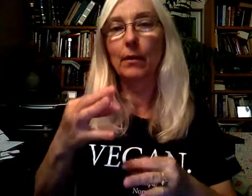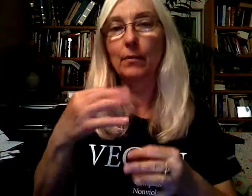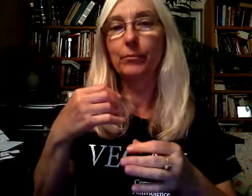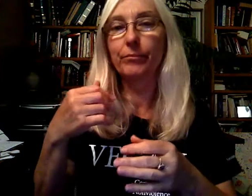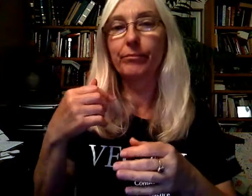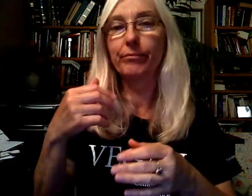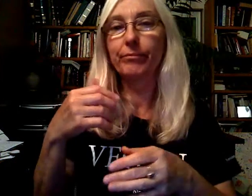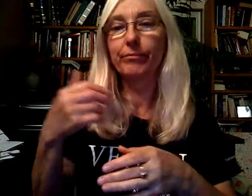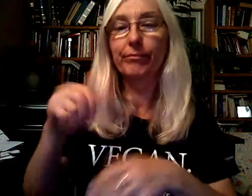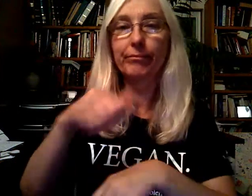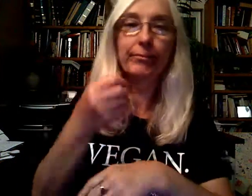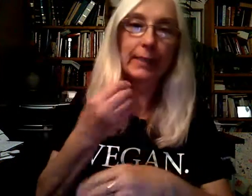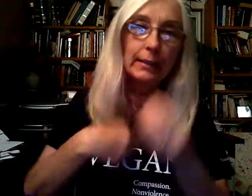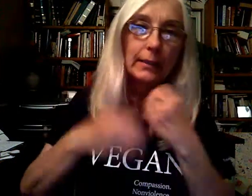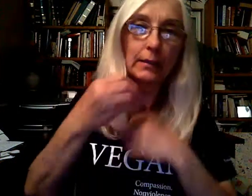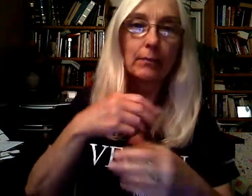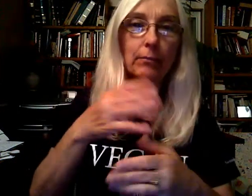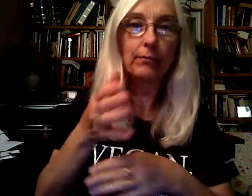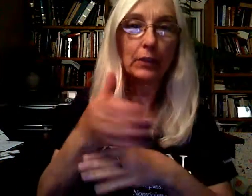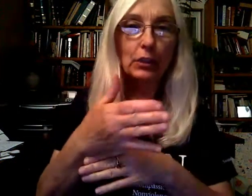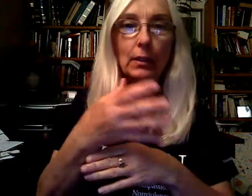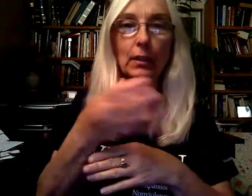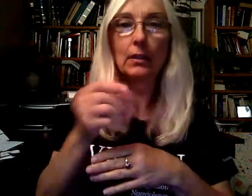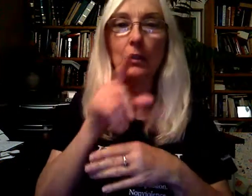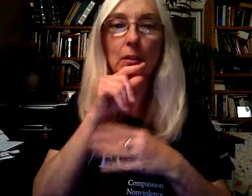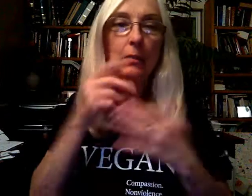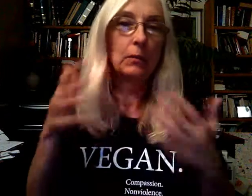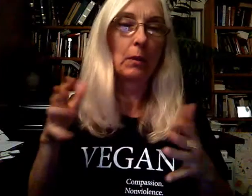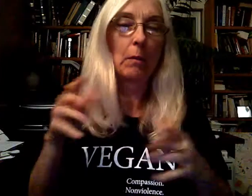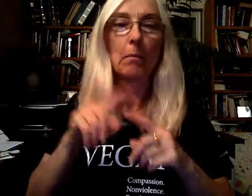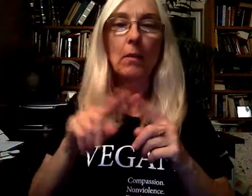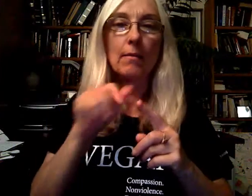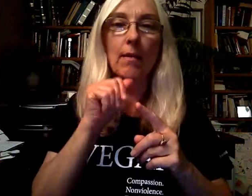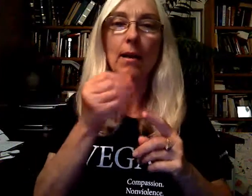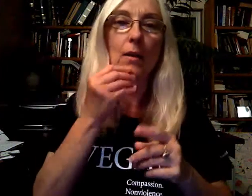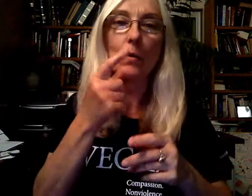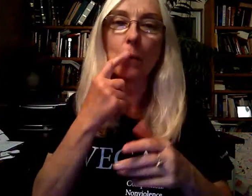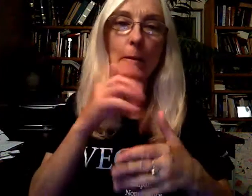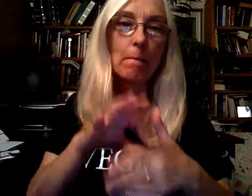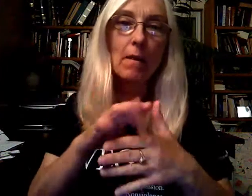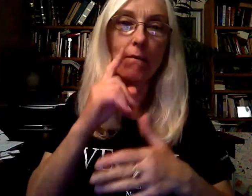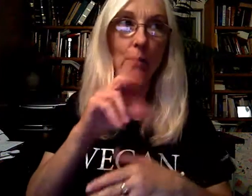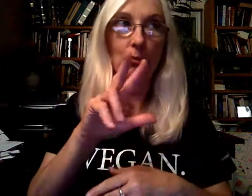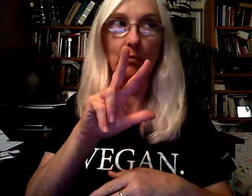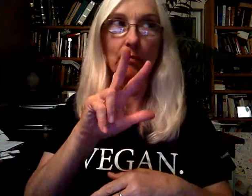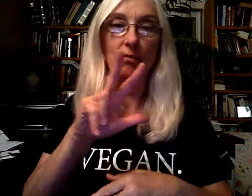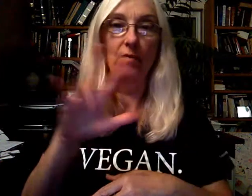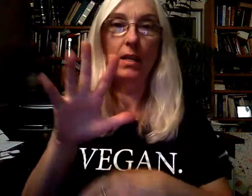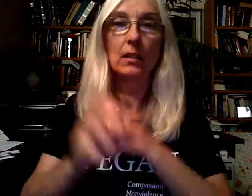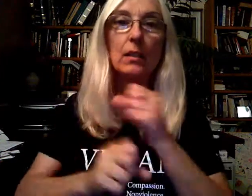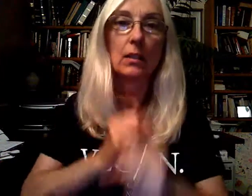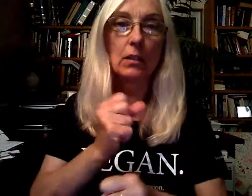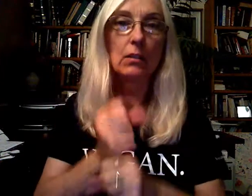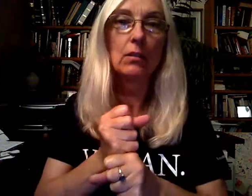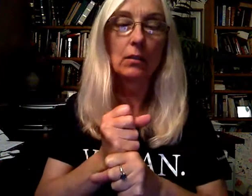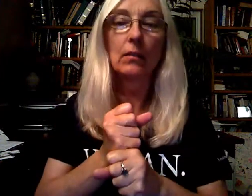-peer radio. We're going to keep you moving. See the connection at BlackBerry.com slash Z10. The new Subway 4L lunch is